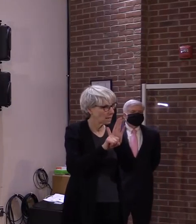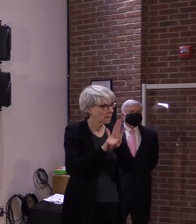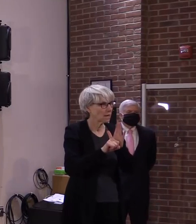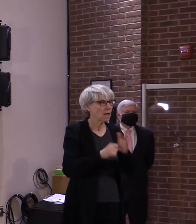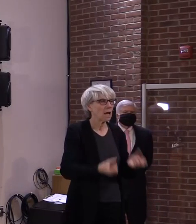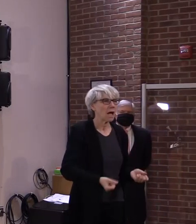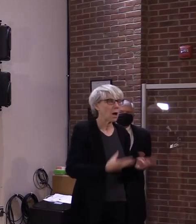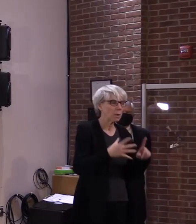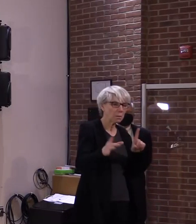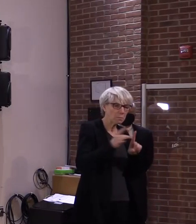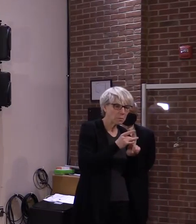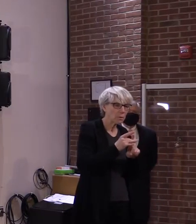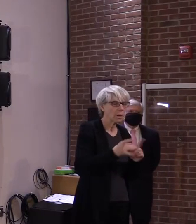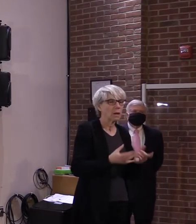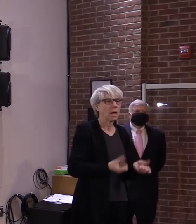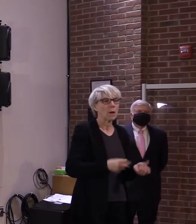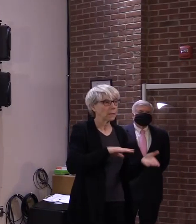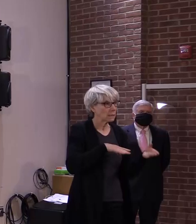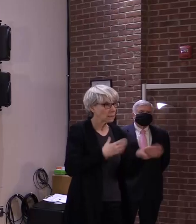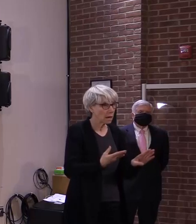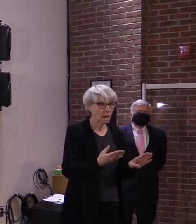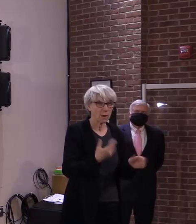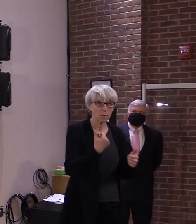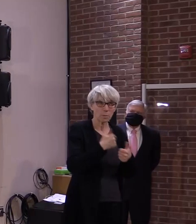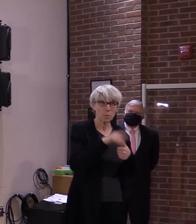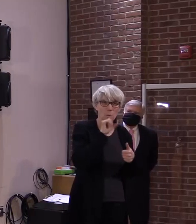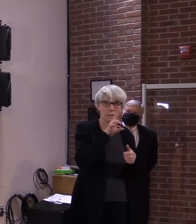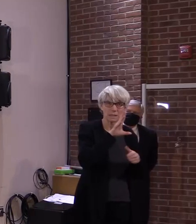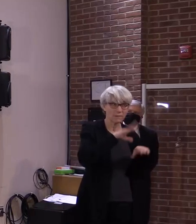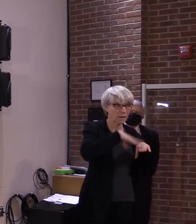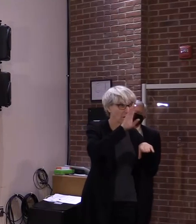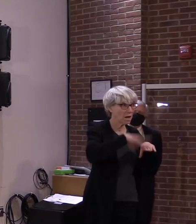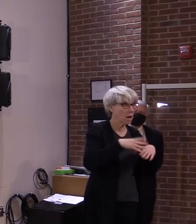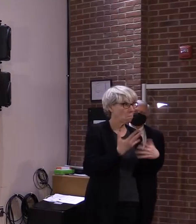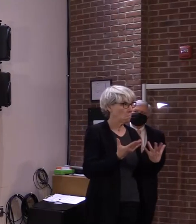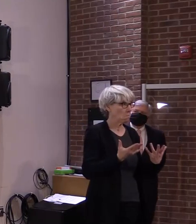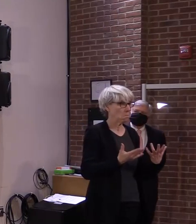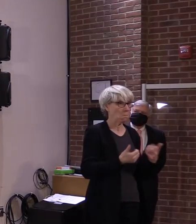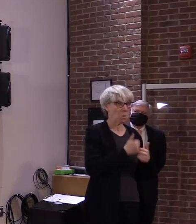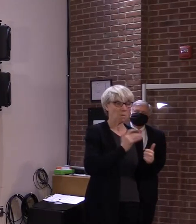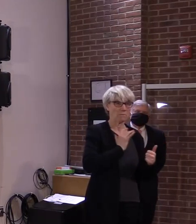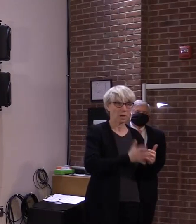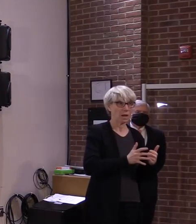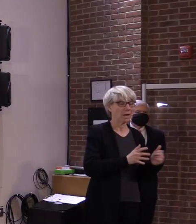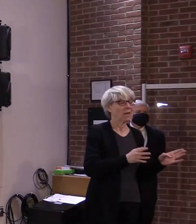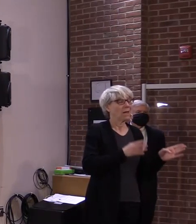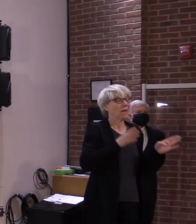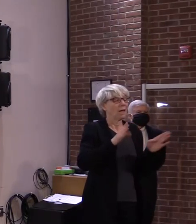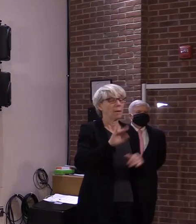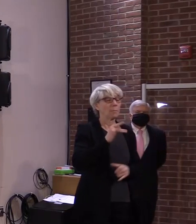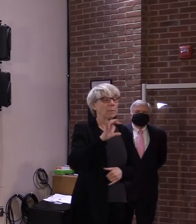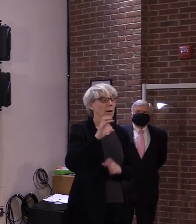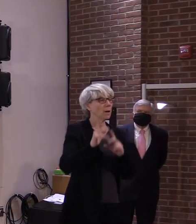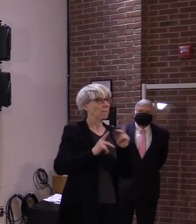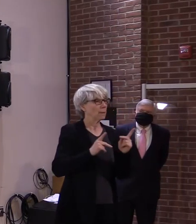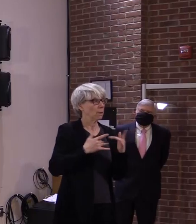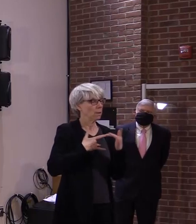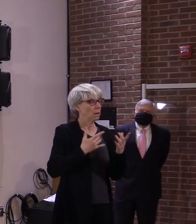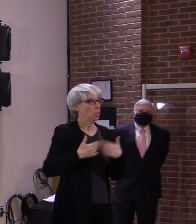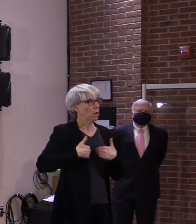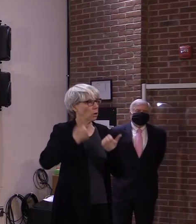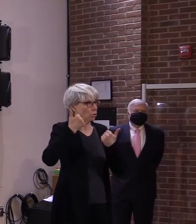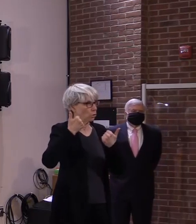in people over 65 or 70. The BIPOC community does skew younger, not just in Vermont,